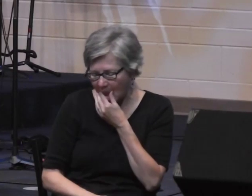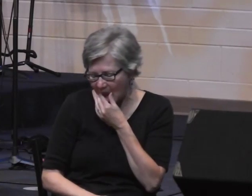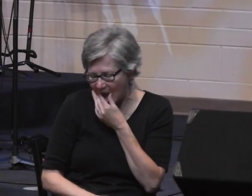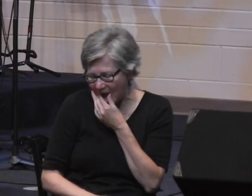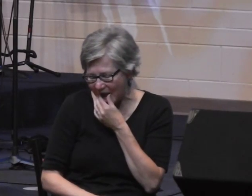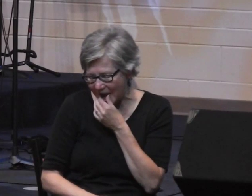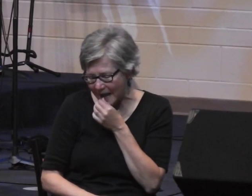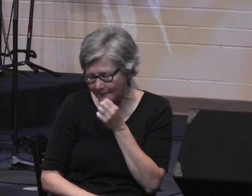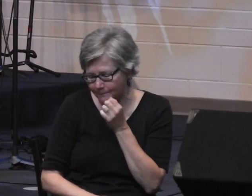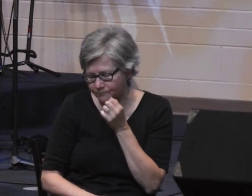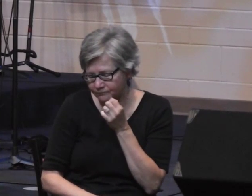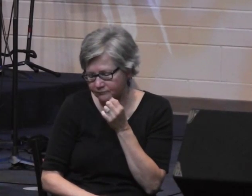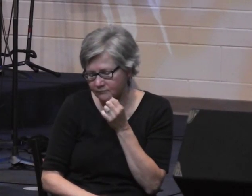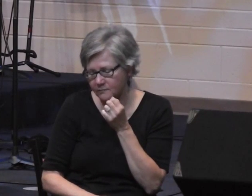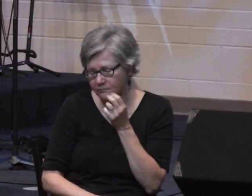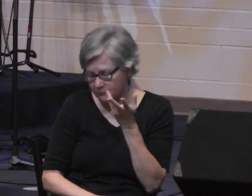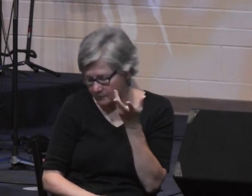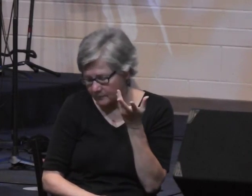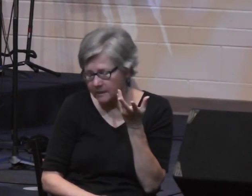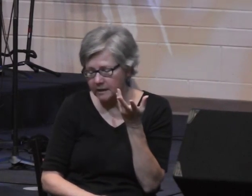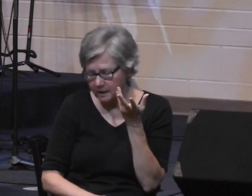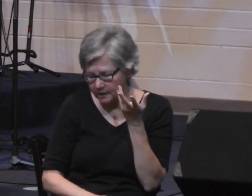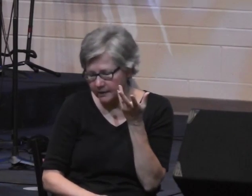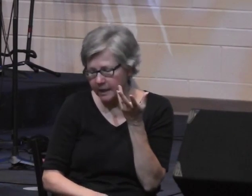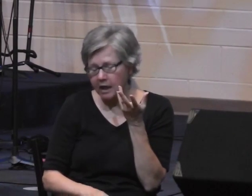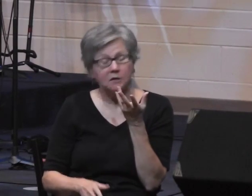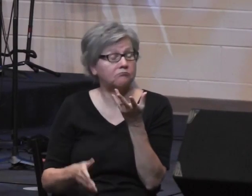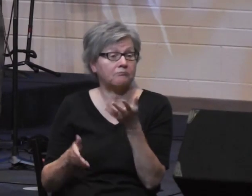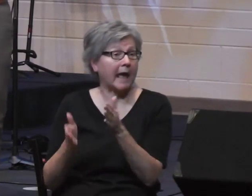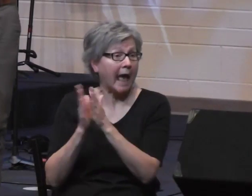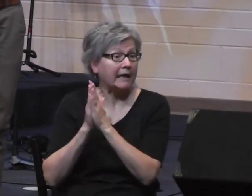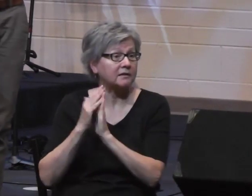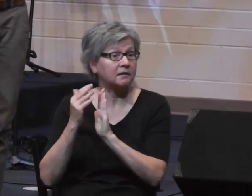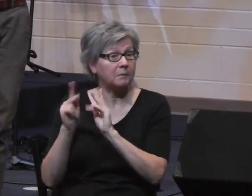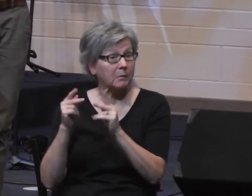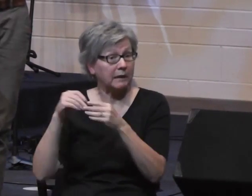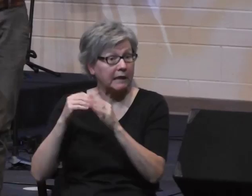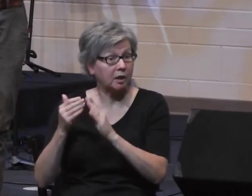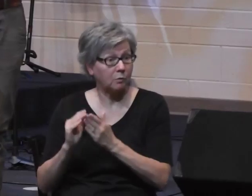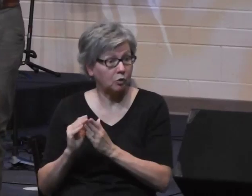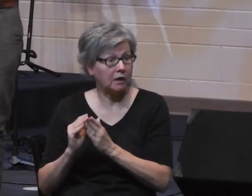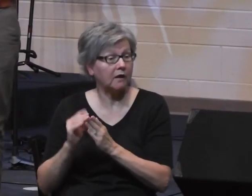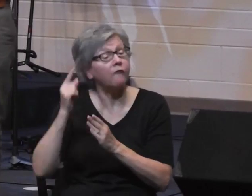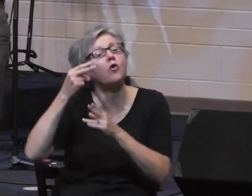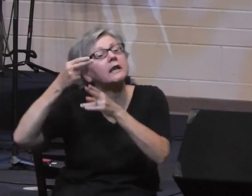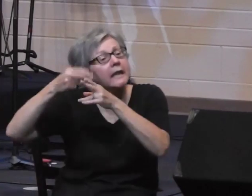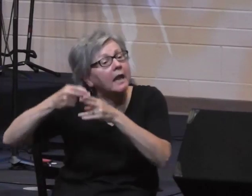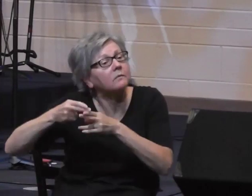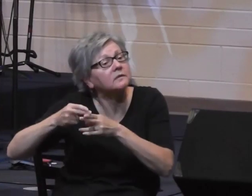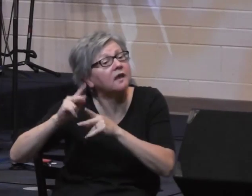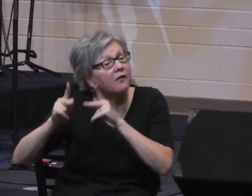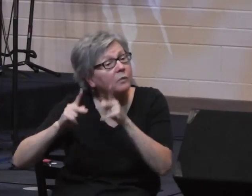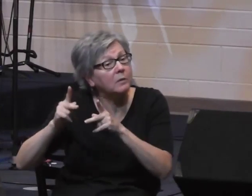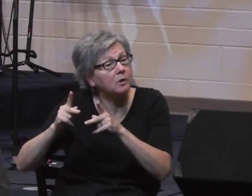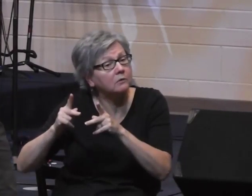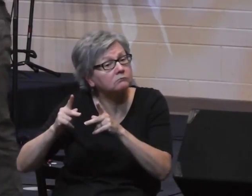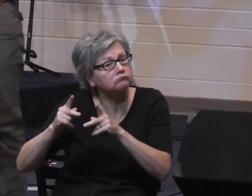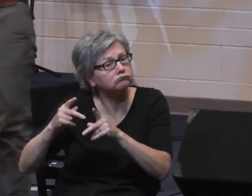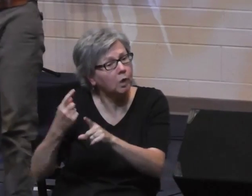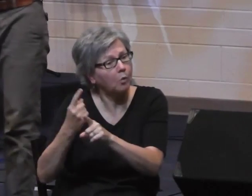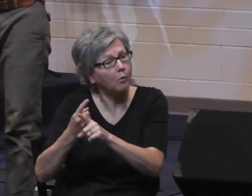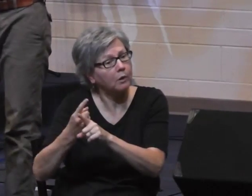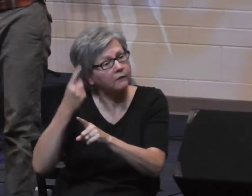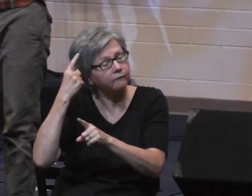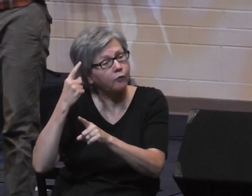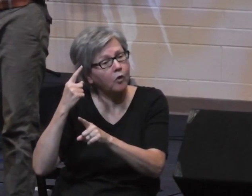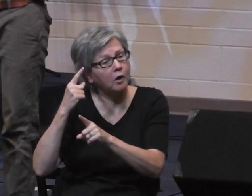So they start taking submissions from the community of names of people to put on this plaque in the